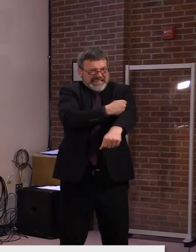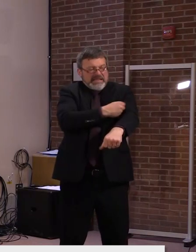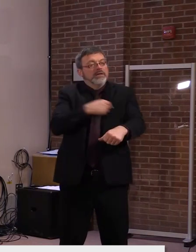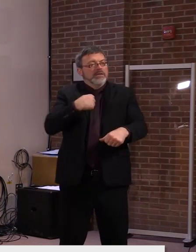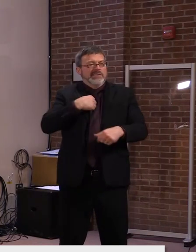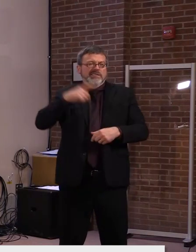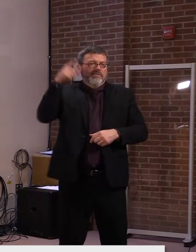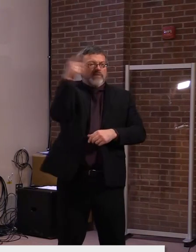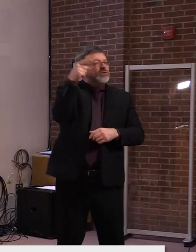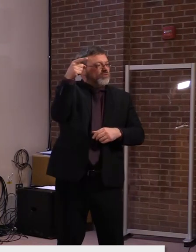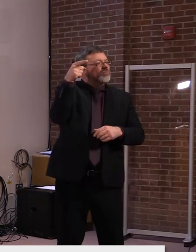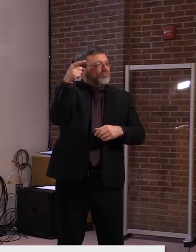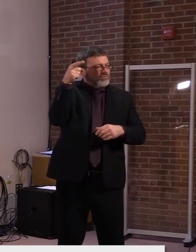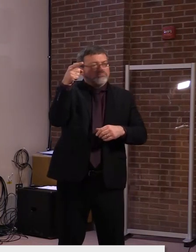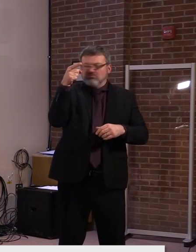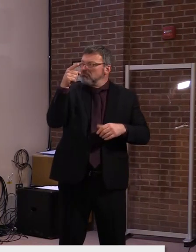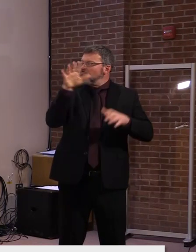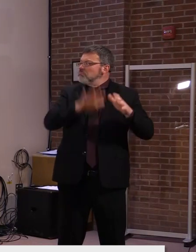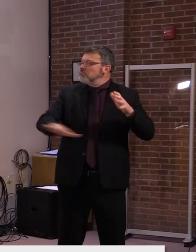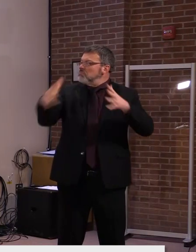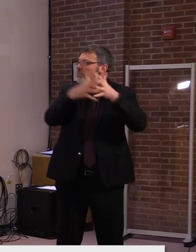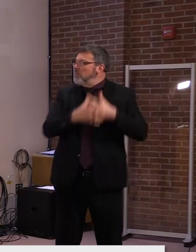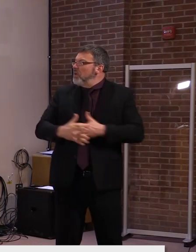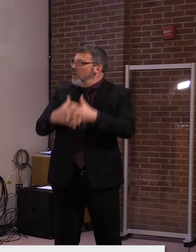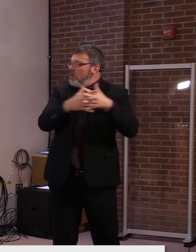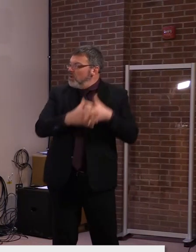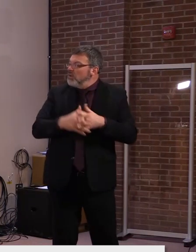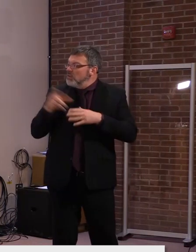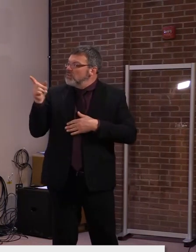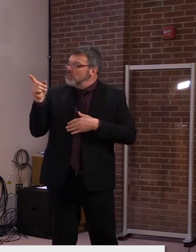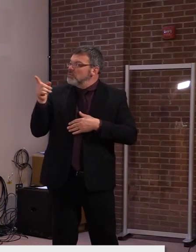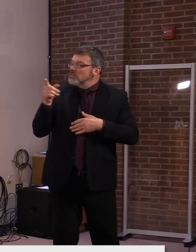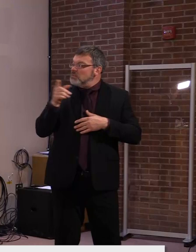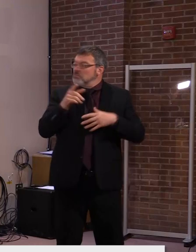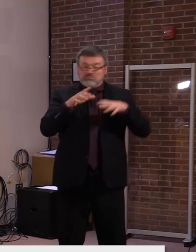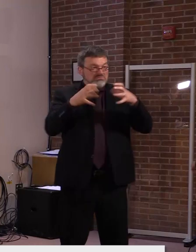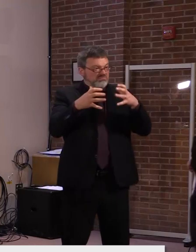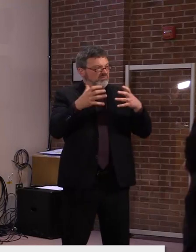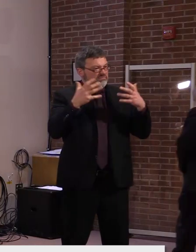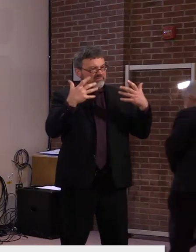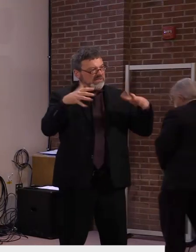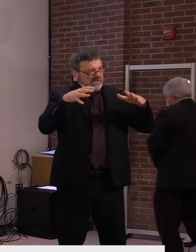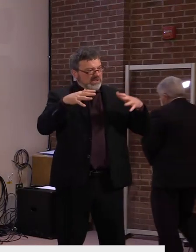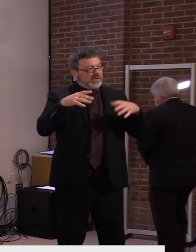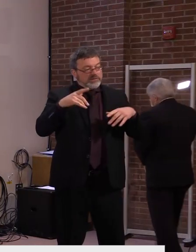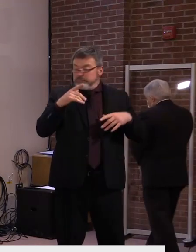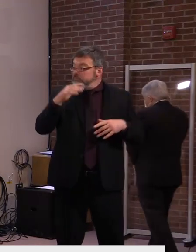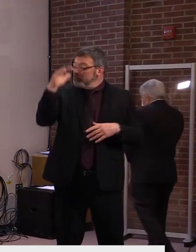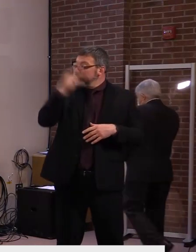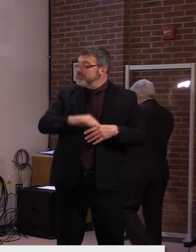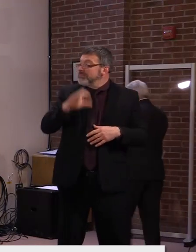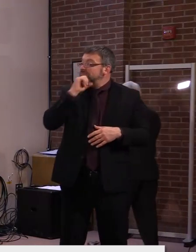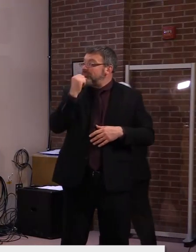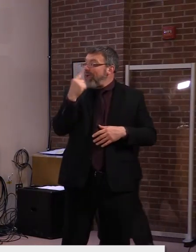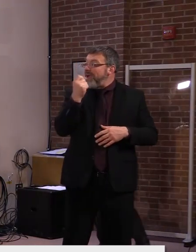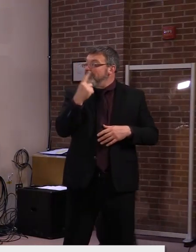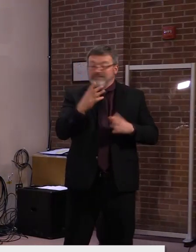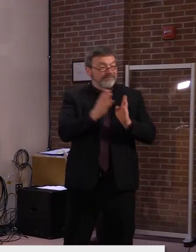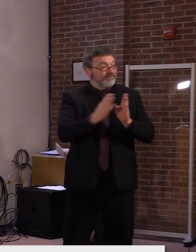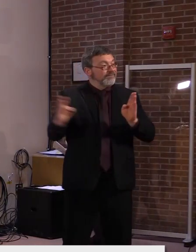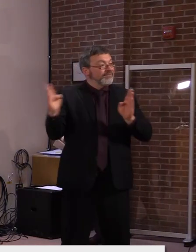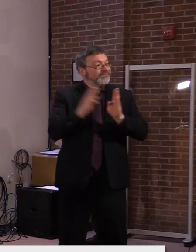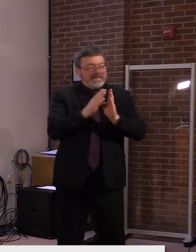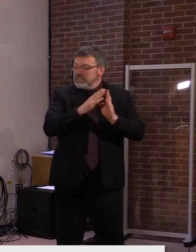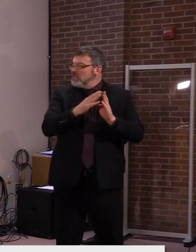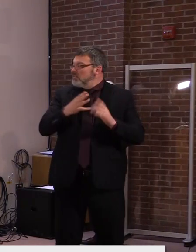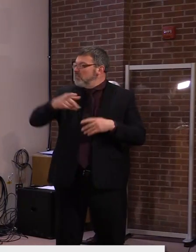the top in many of these metrics. We mentioned also among 5 to 11-year-olds, We are at the top in Vermont in terms of a